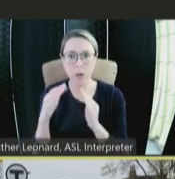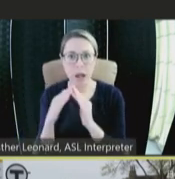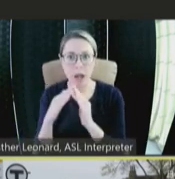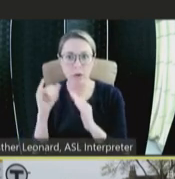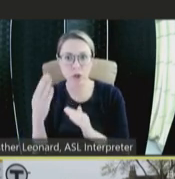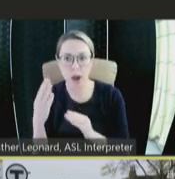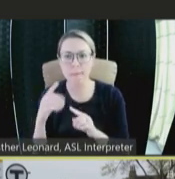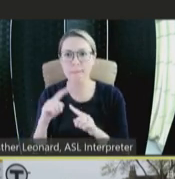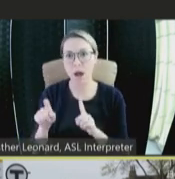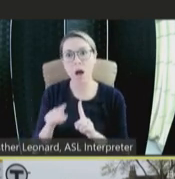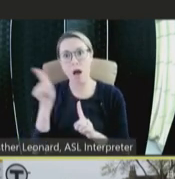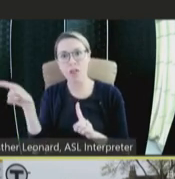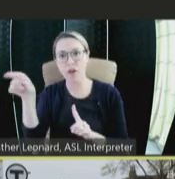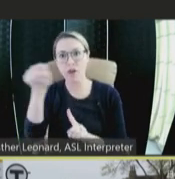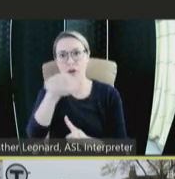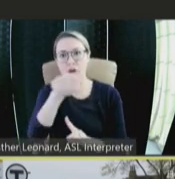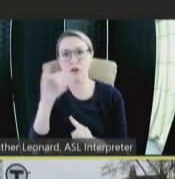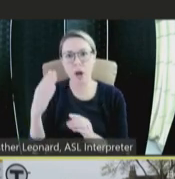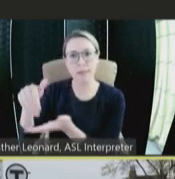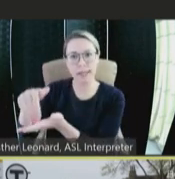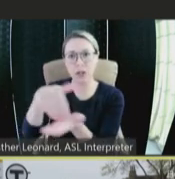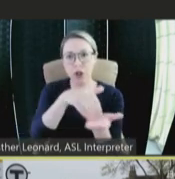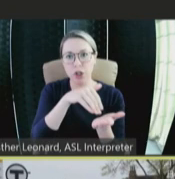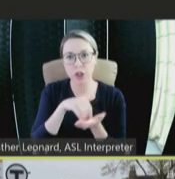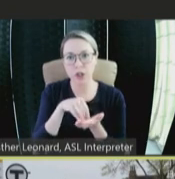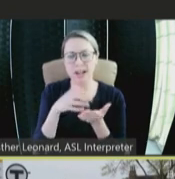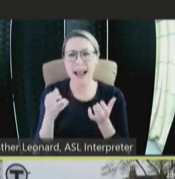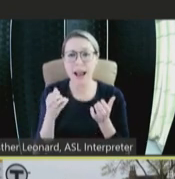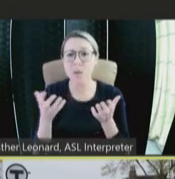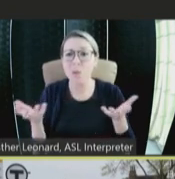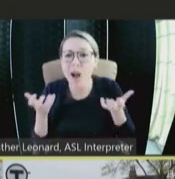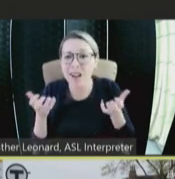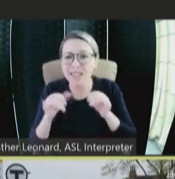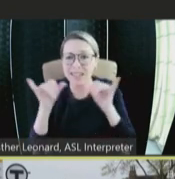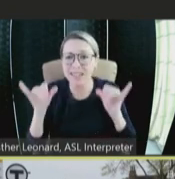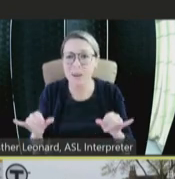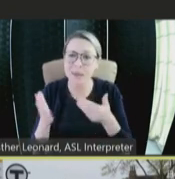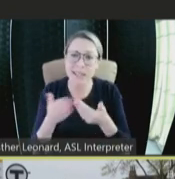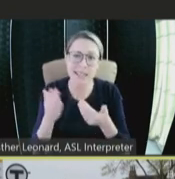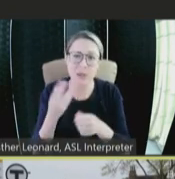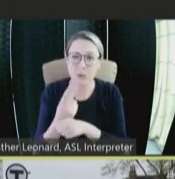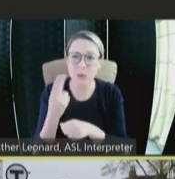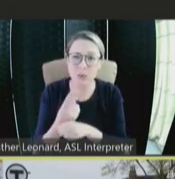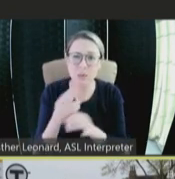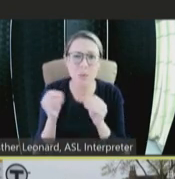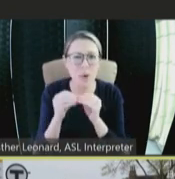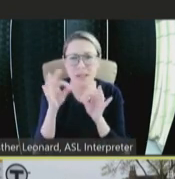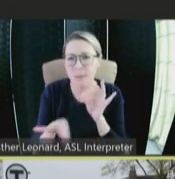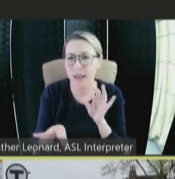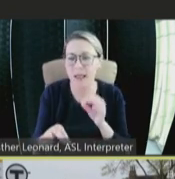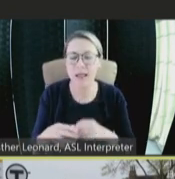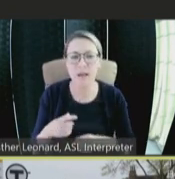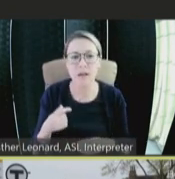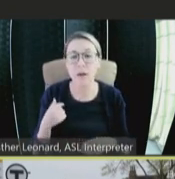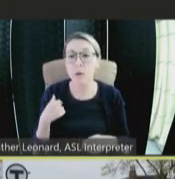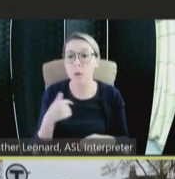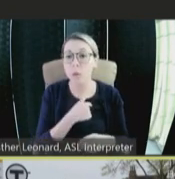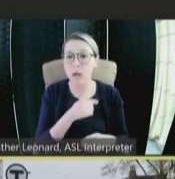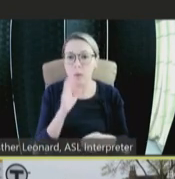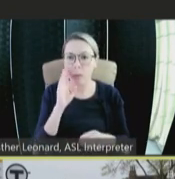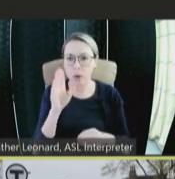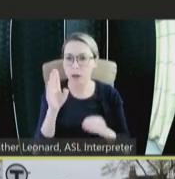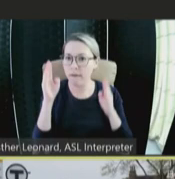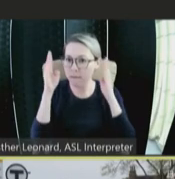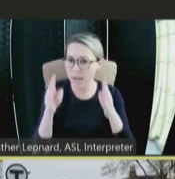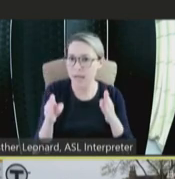general, a network that's simpler and easier to use. We're paying particular attention to